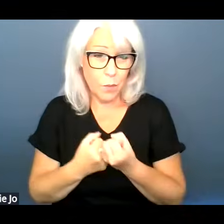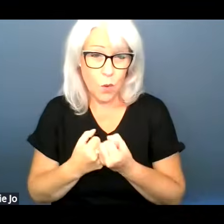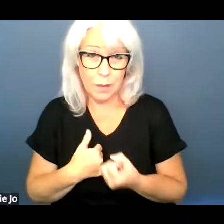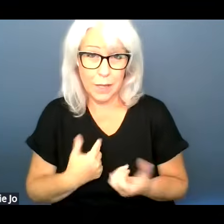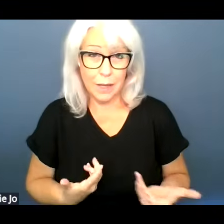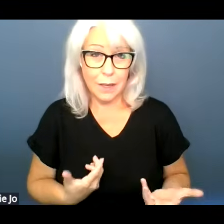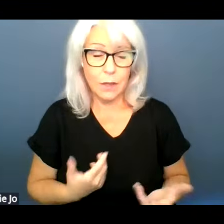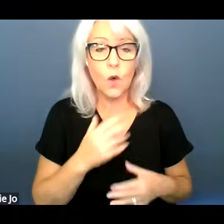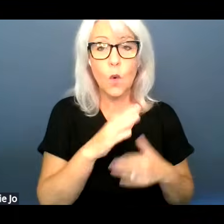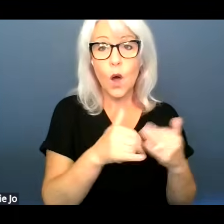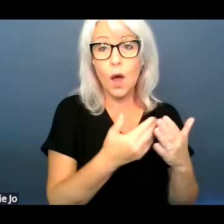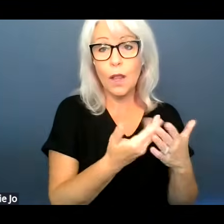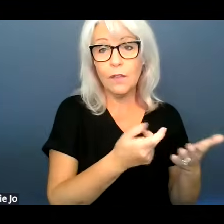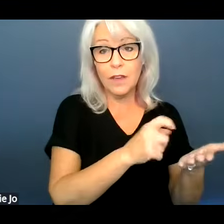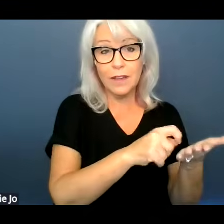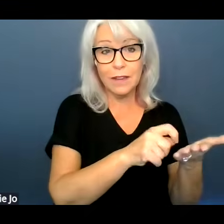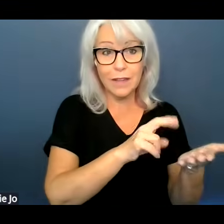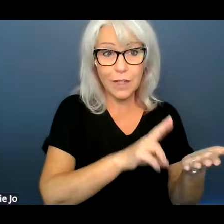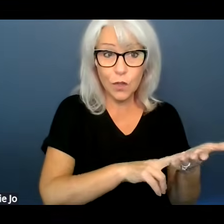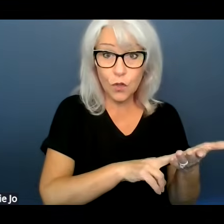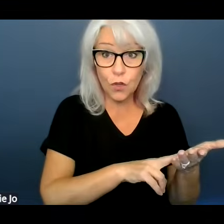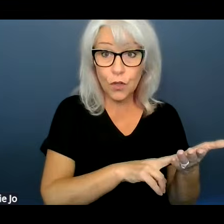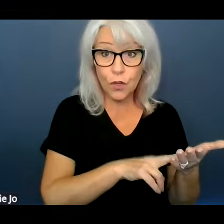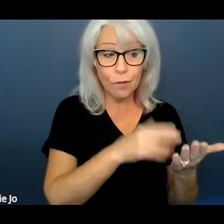blocks were his forged signature,